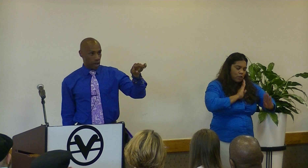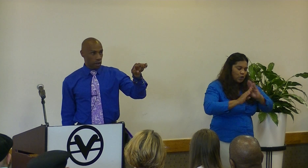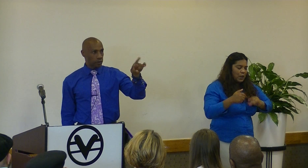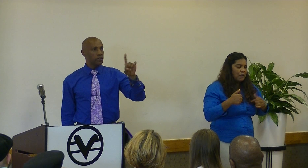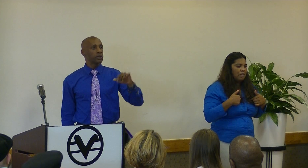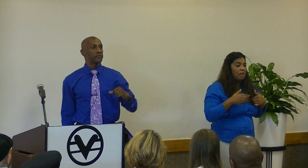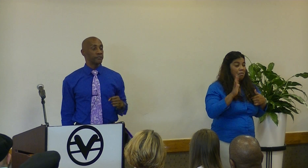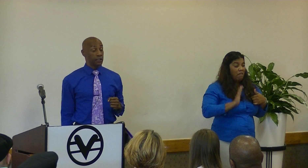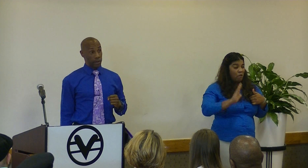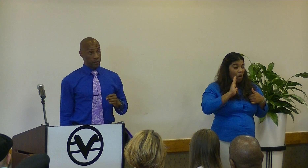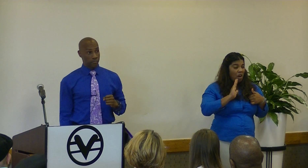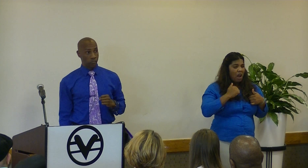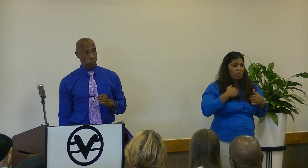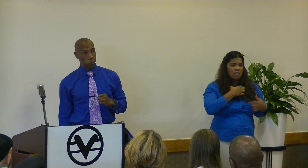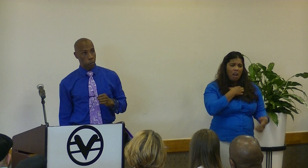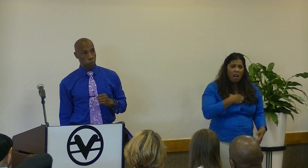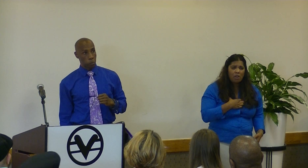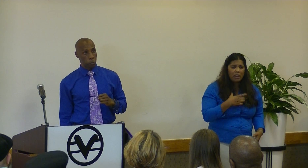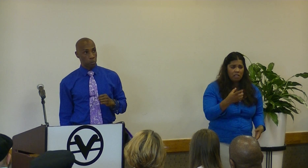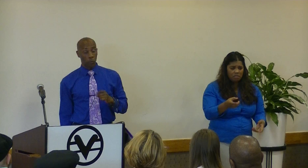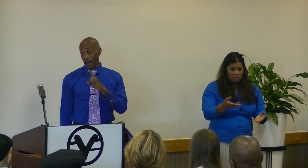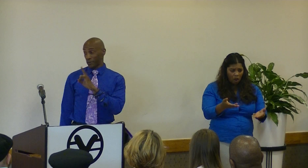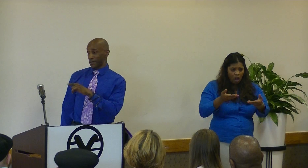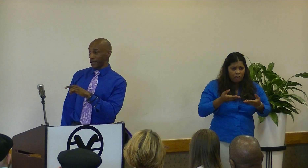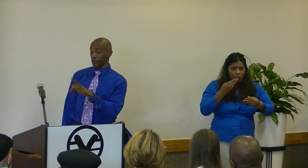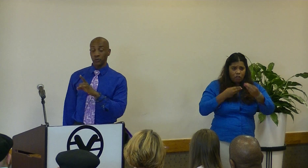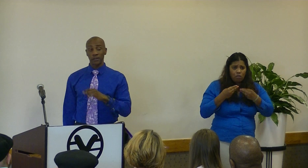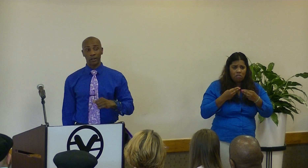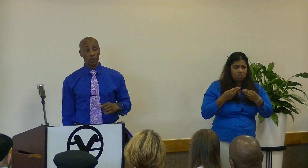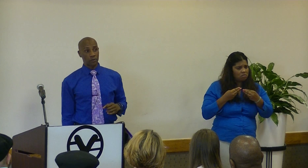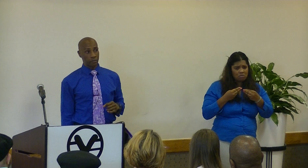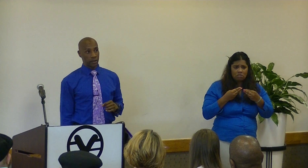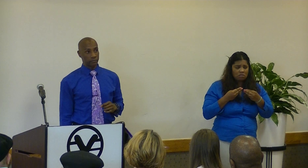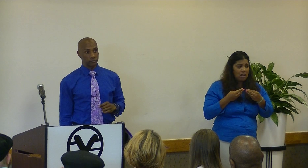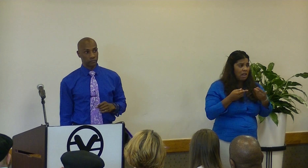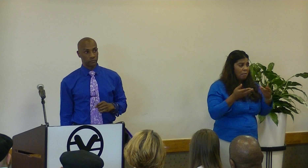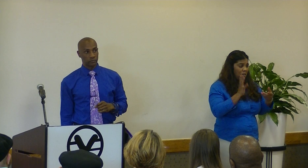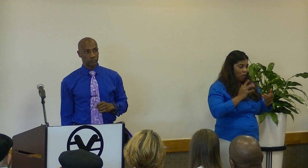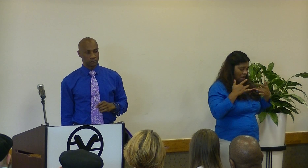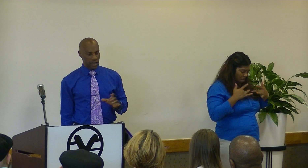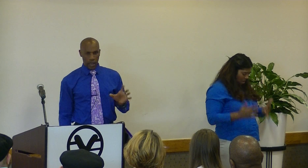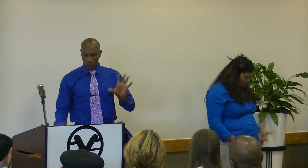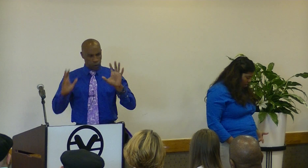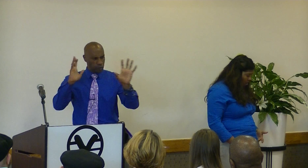When I was hungry, you didn't feed me. When I was naked, you didn't clothe me.